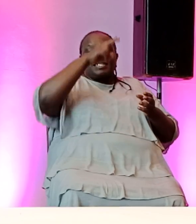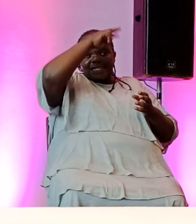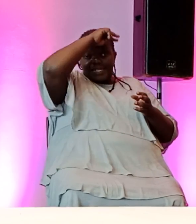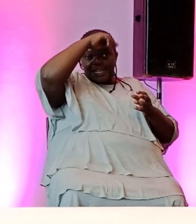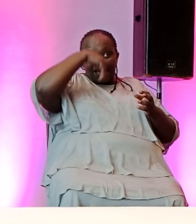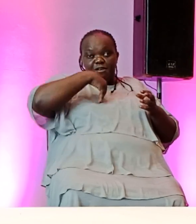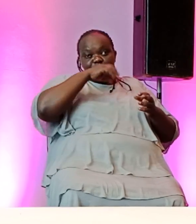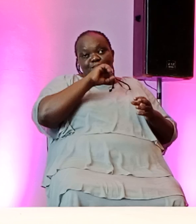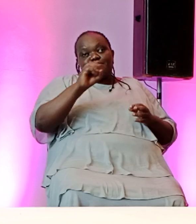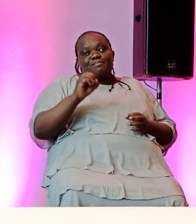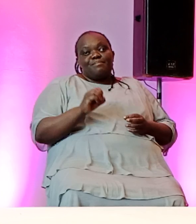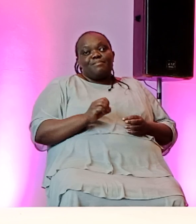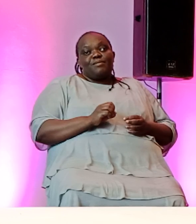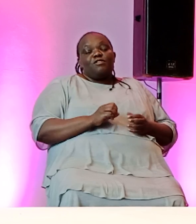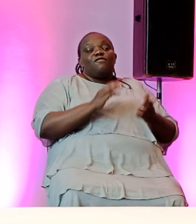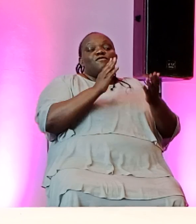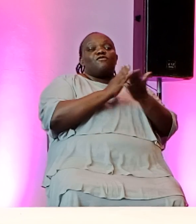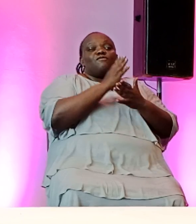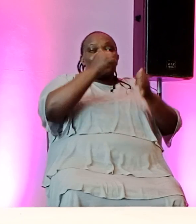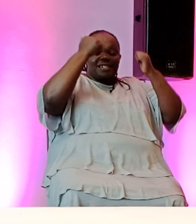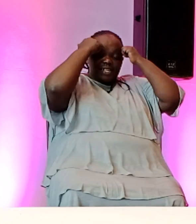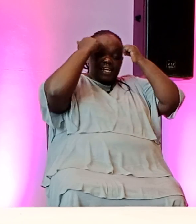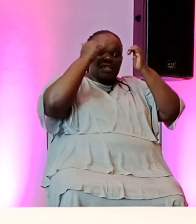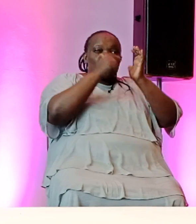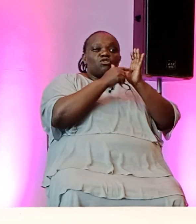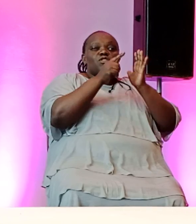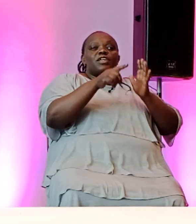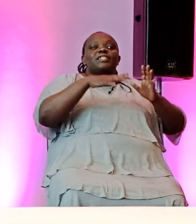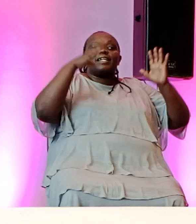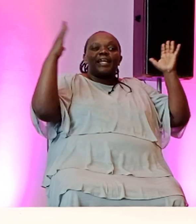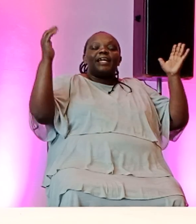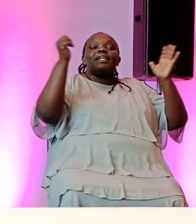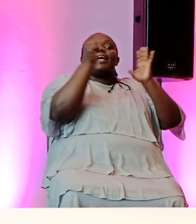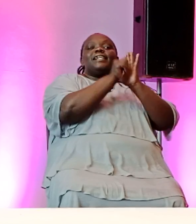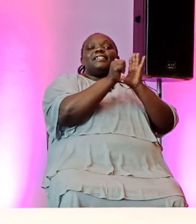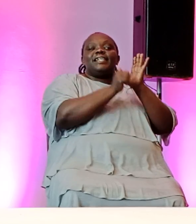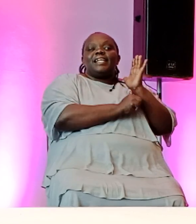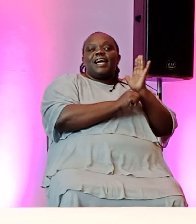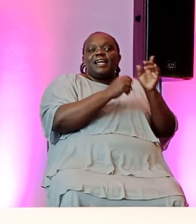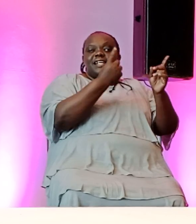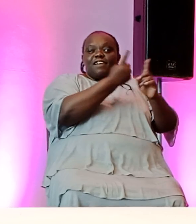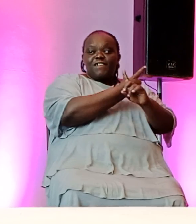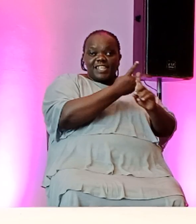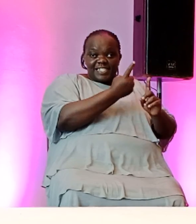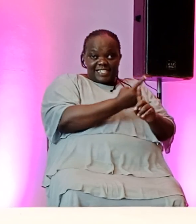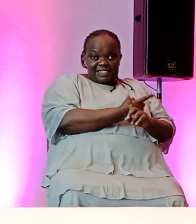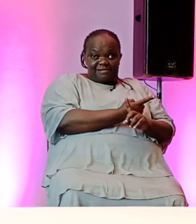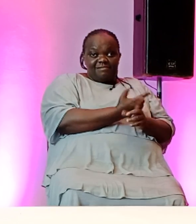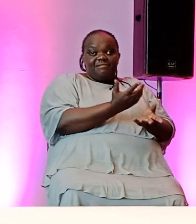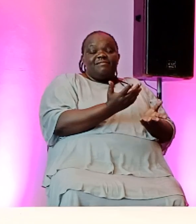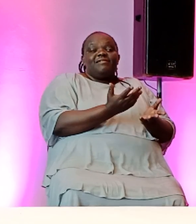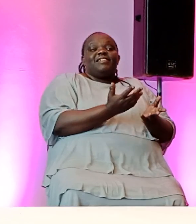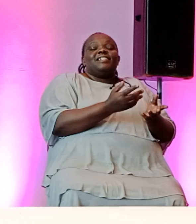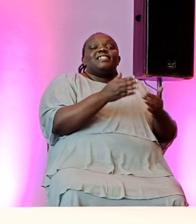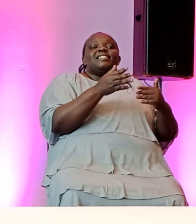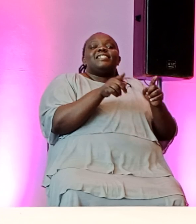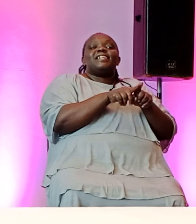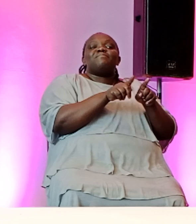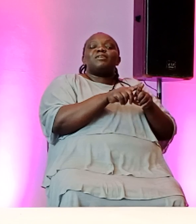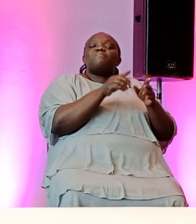degree. Proven studies show that greater gender diversity is